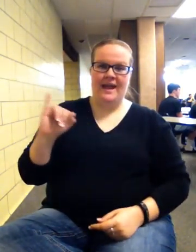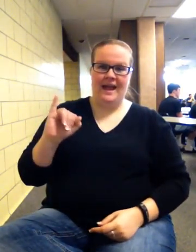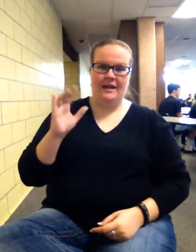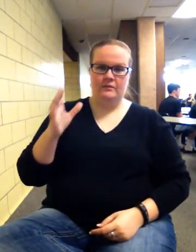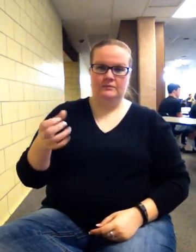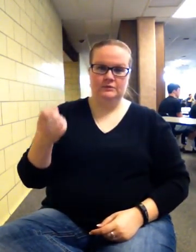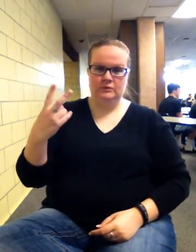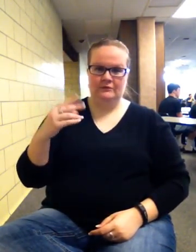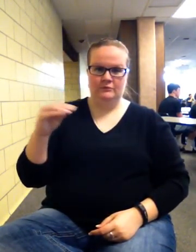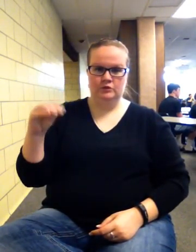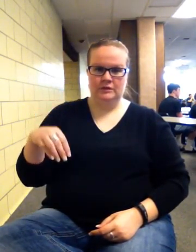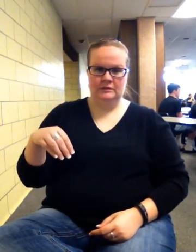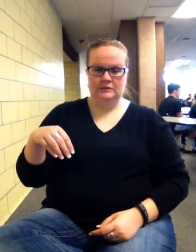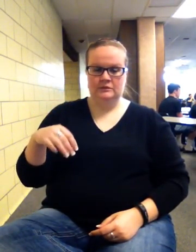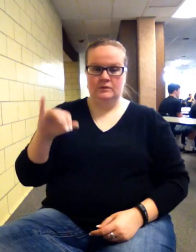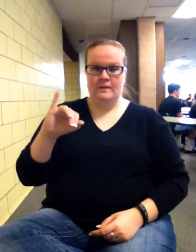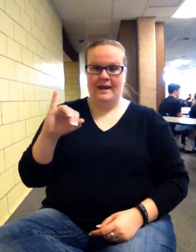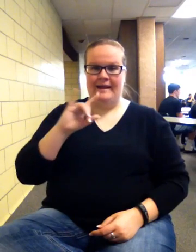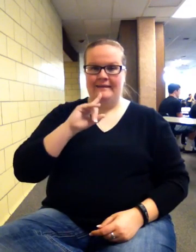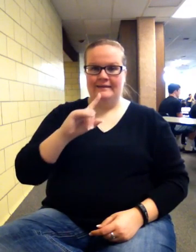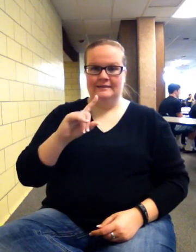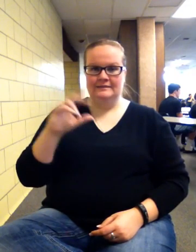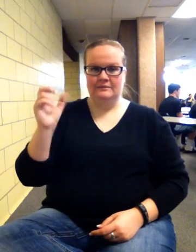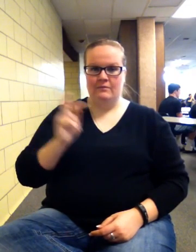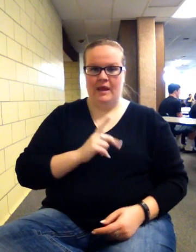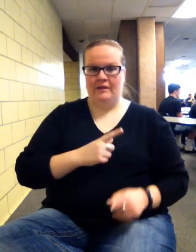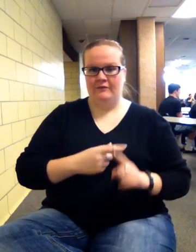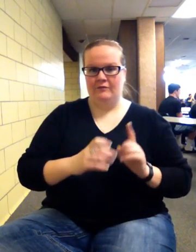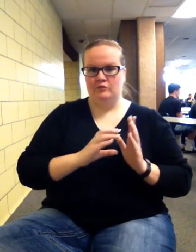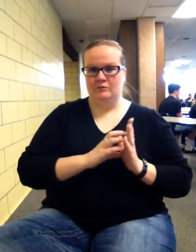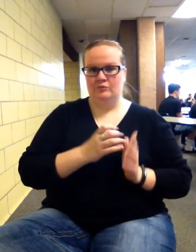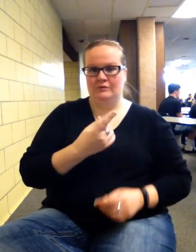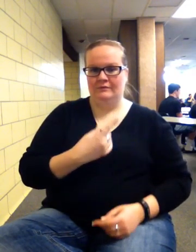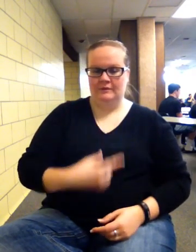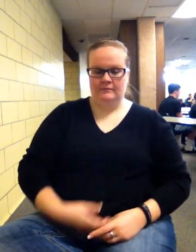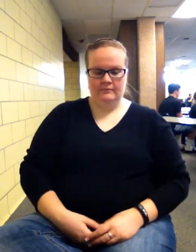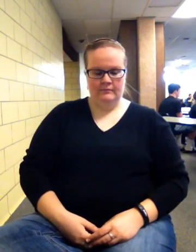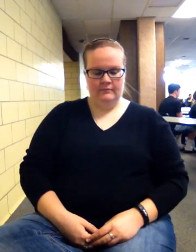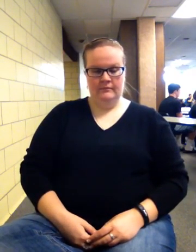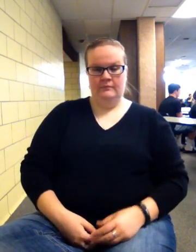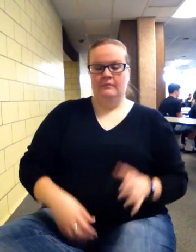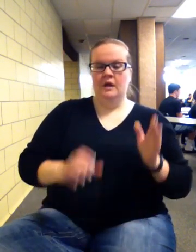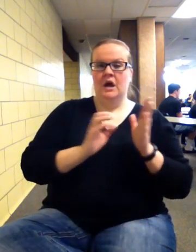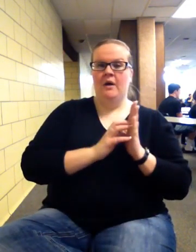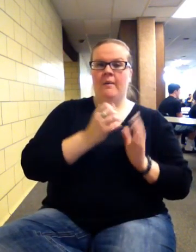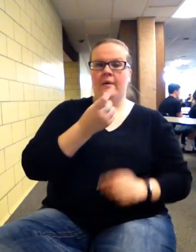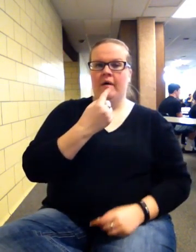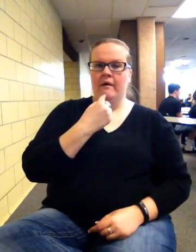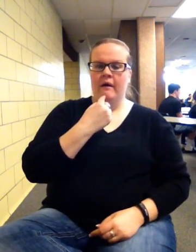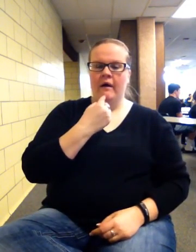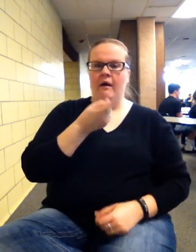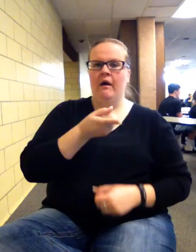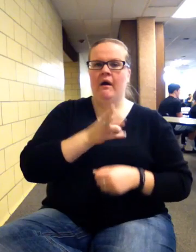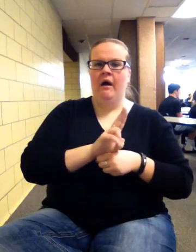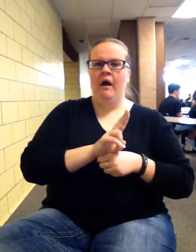% in this. So I is coming back from Chapter 11. So in Chapter 11, we said that we would use the weighted average cost of